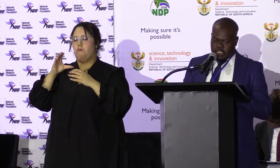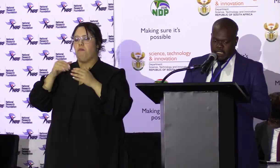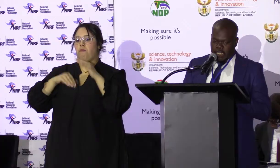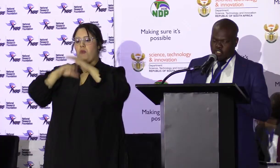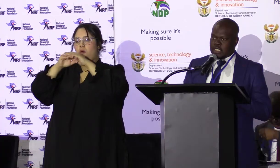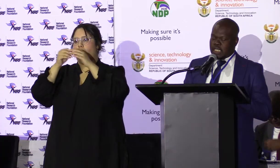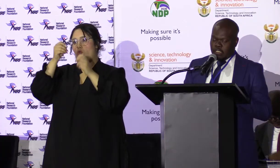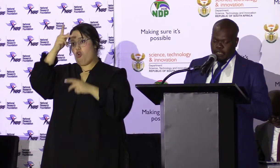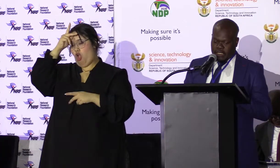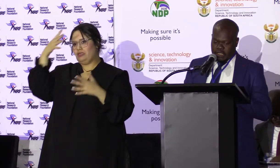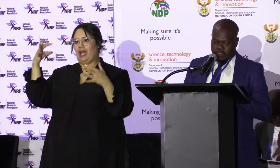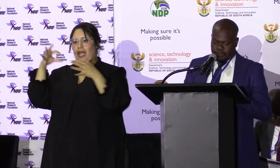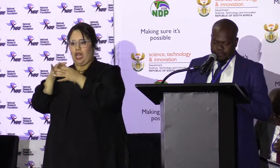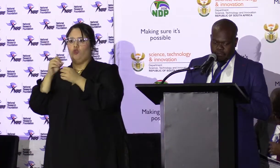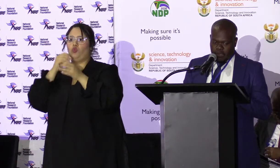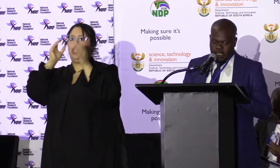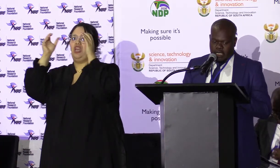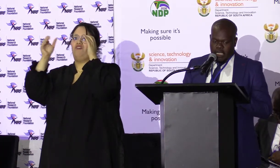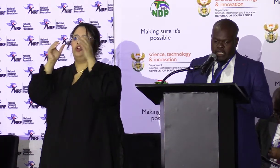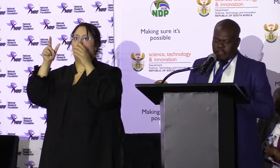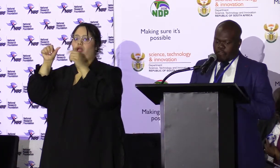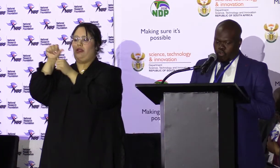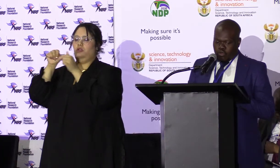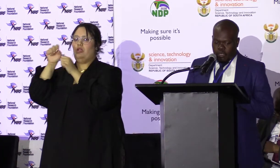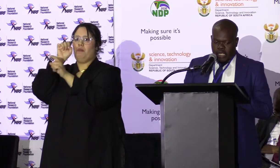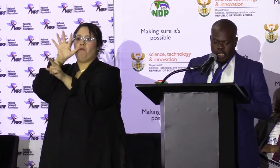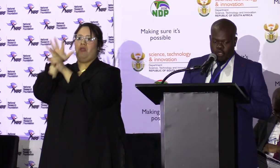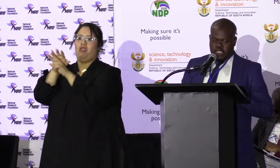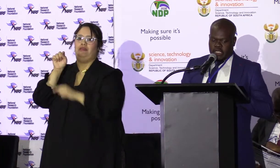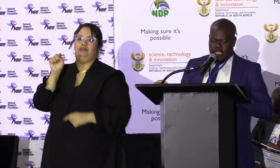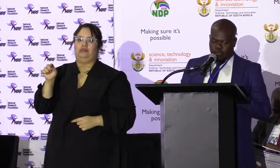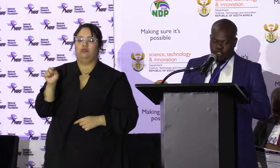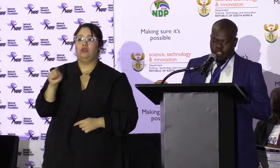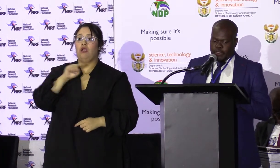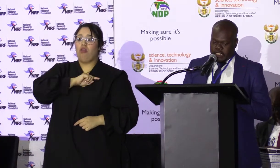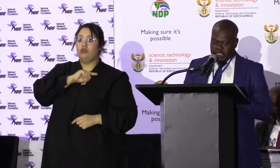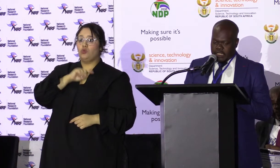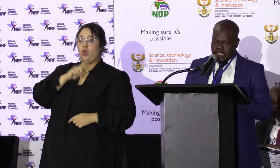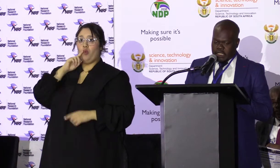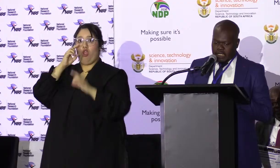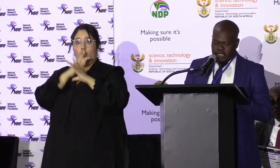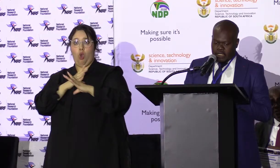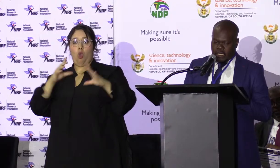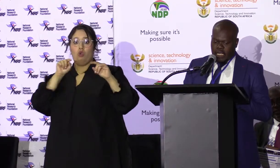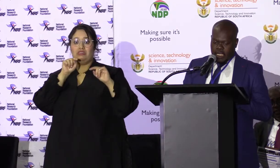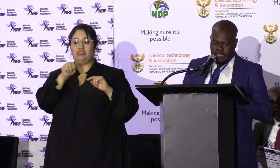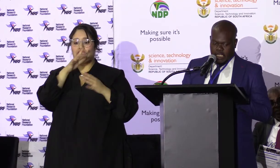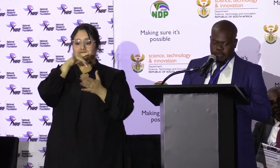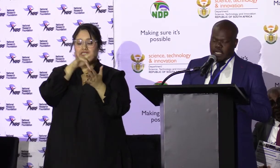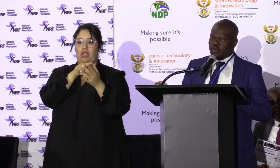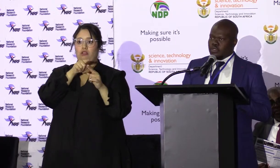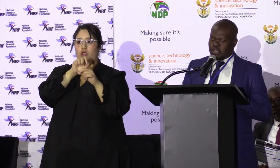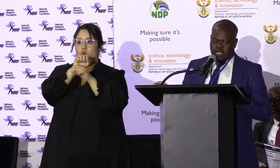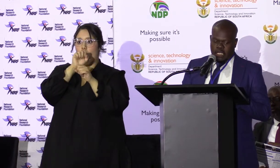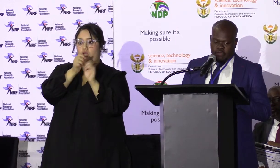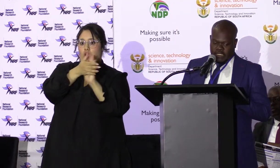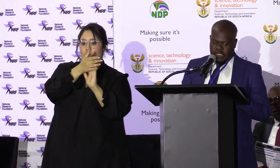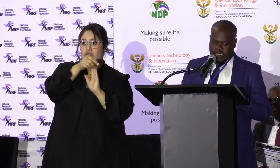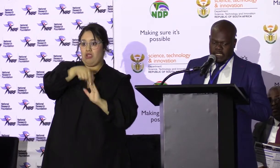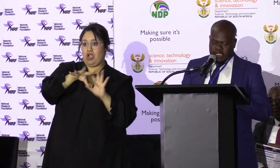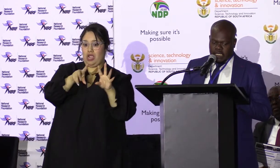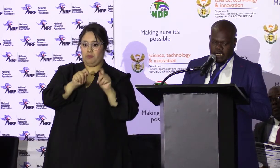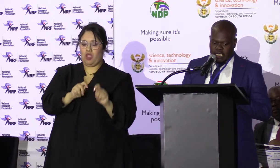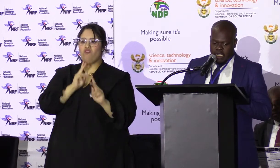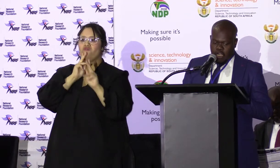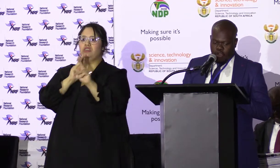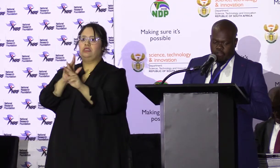knowledge, innovation, and societal impact. Therefore, launching the Remote Operations Center and the Cape Town